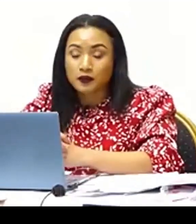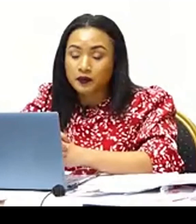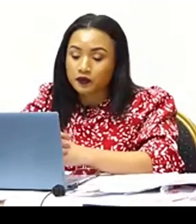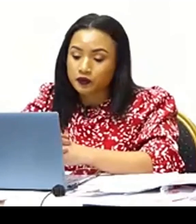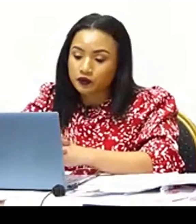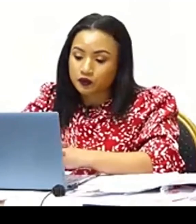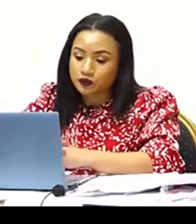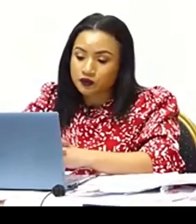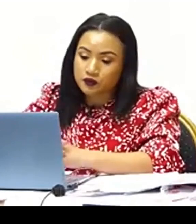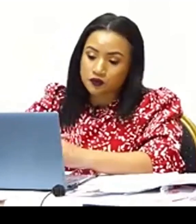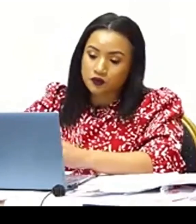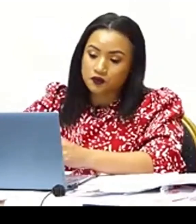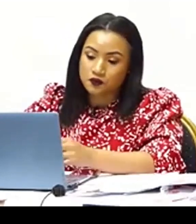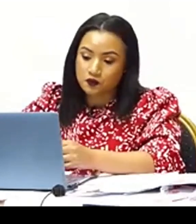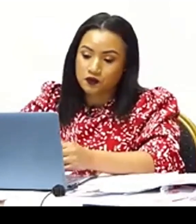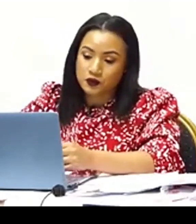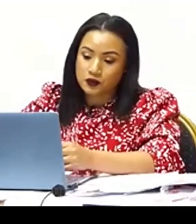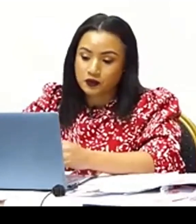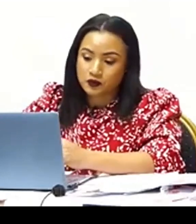well.